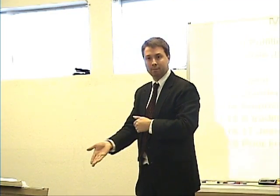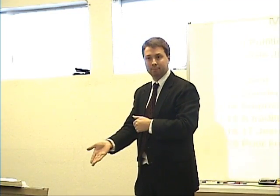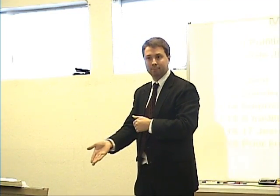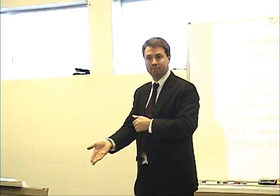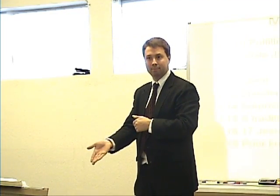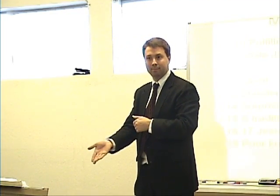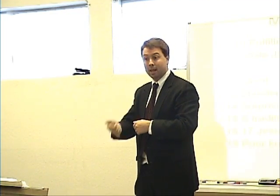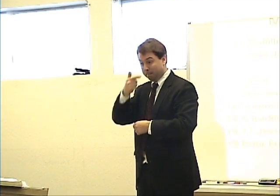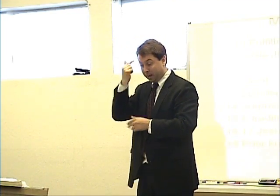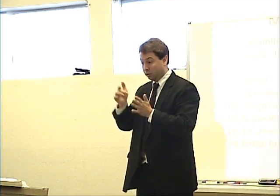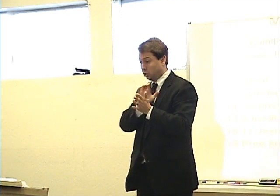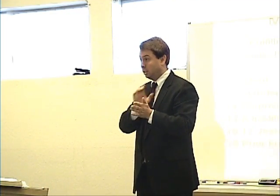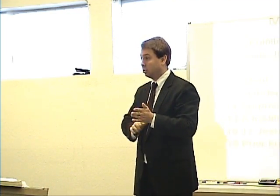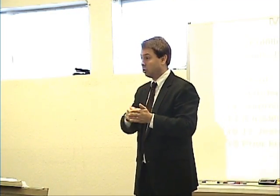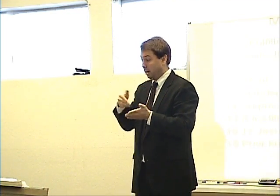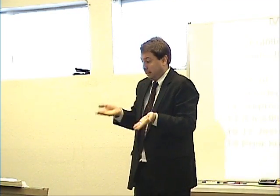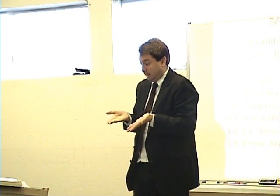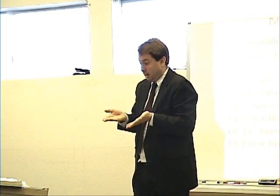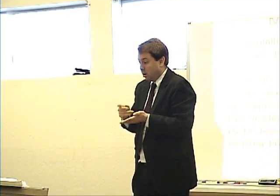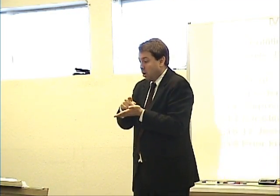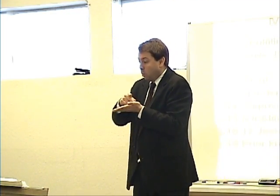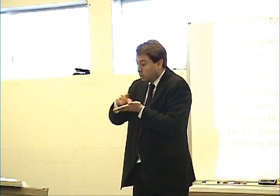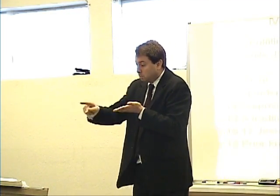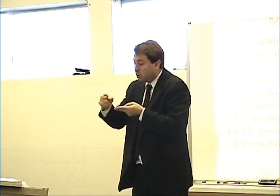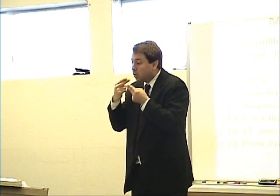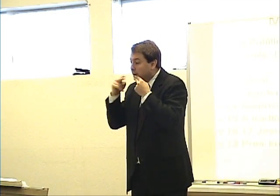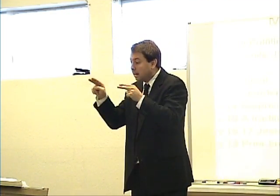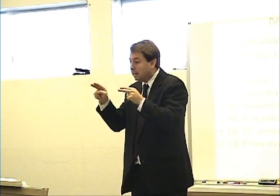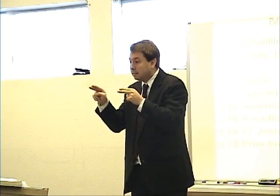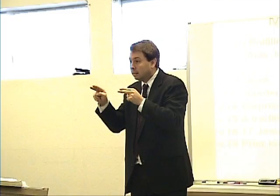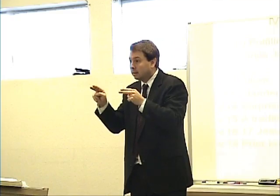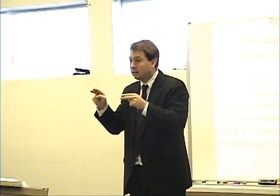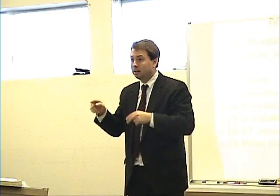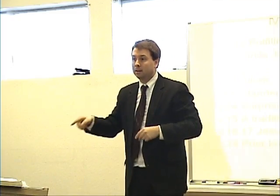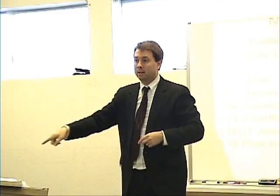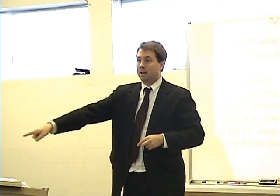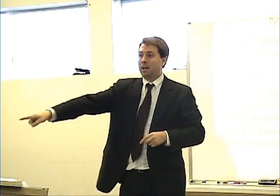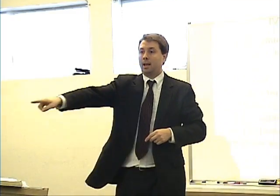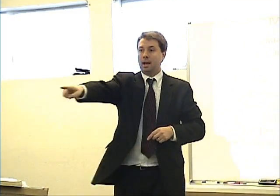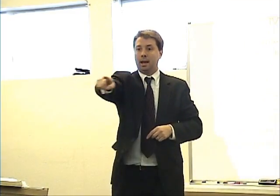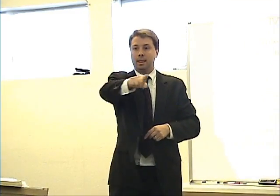Because Jesus Christ here was pure and innocent.